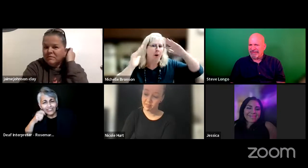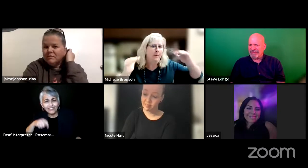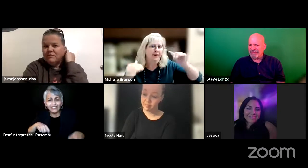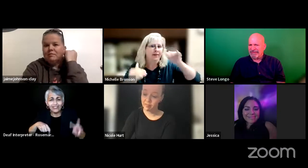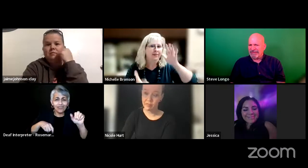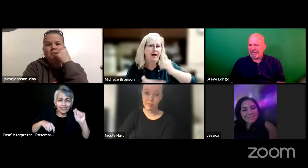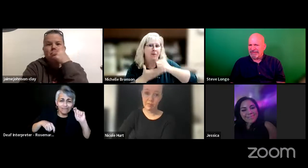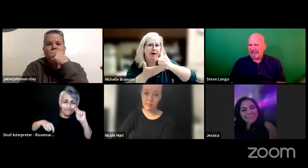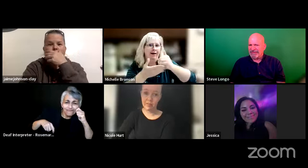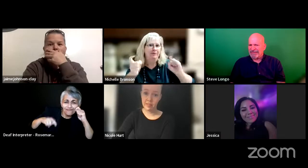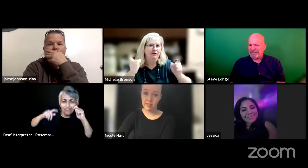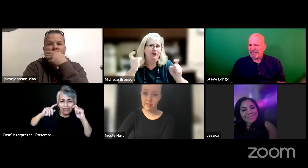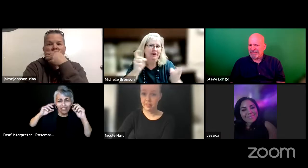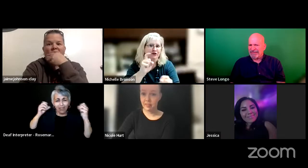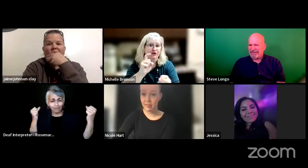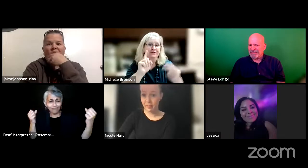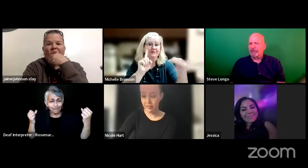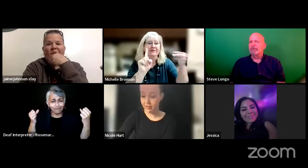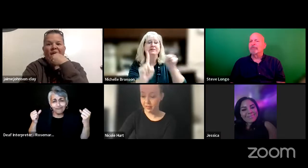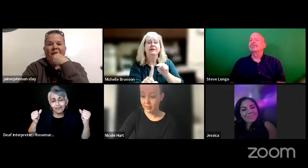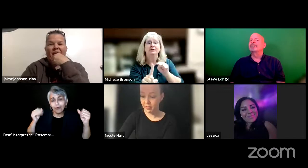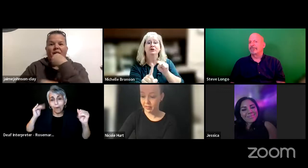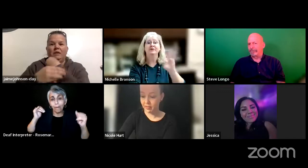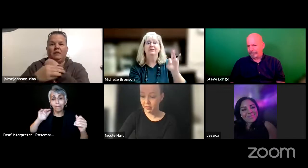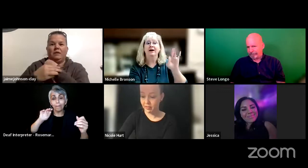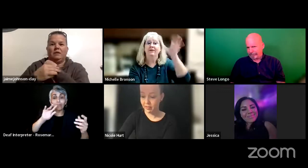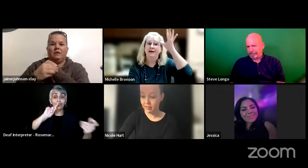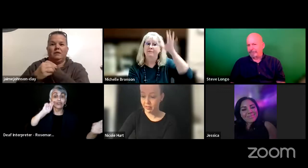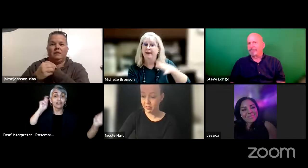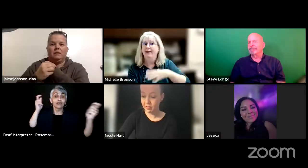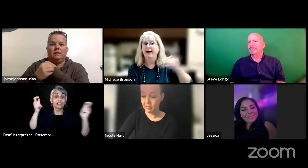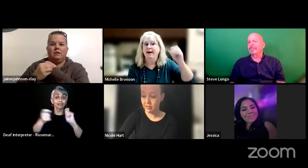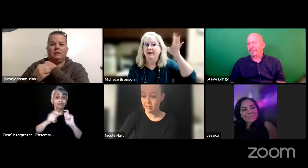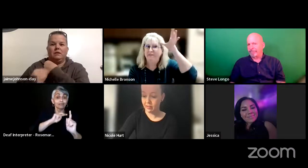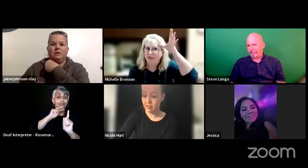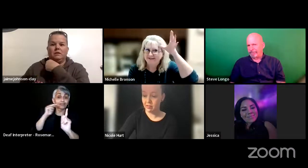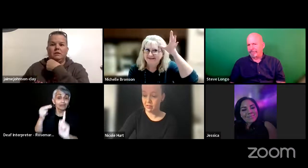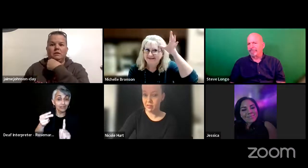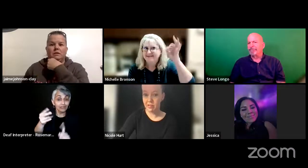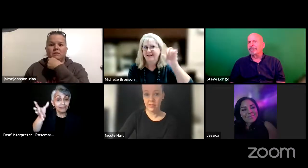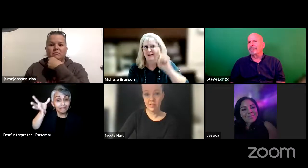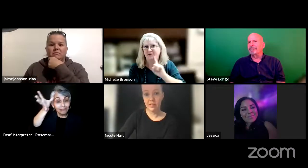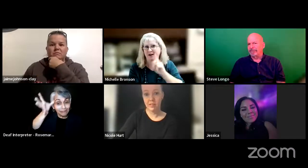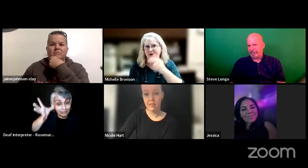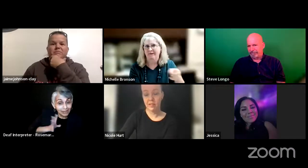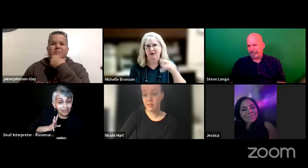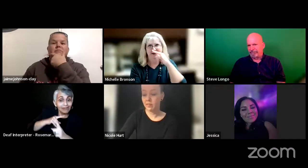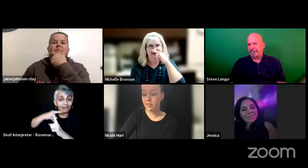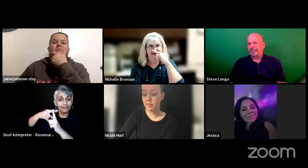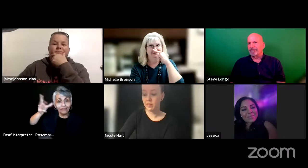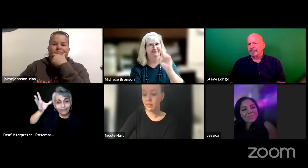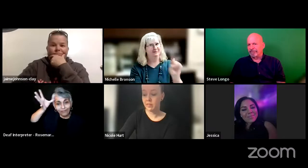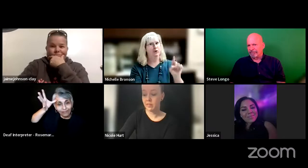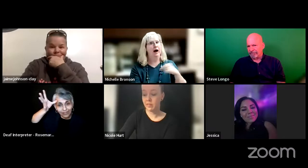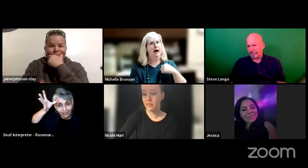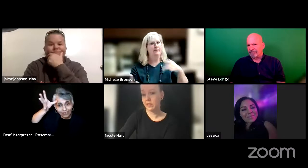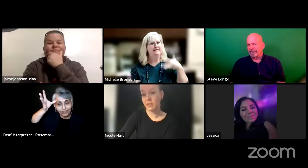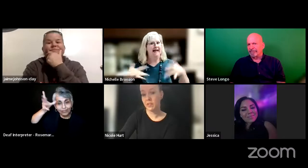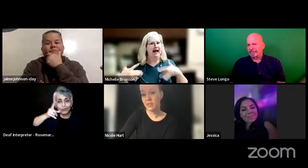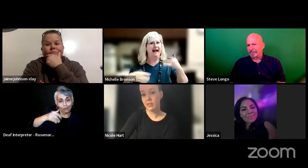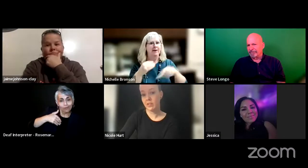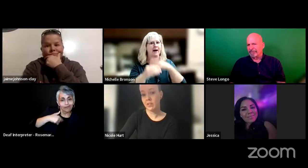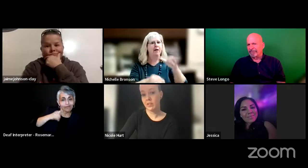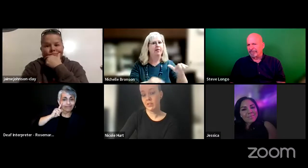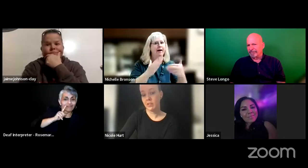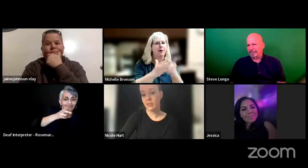a man who is using sign language. So my hope is that it will help change perspective for fathers of